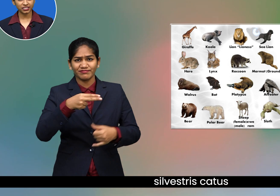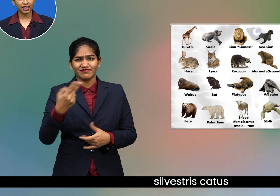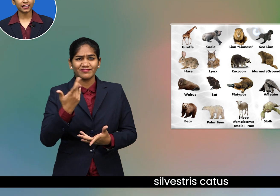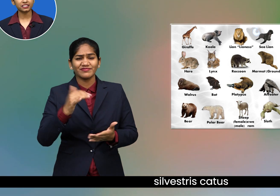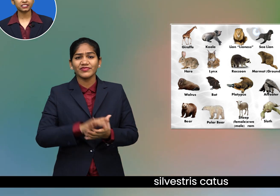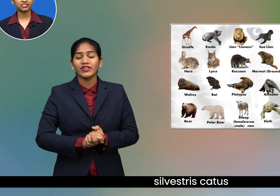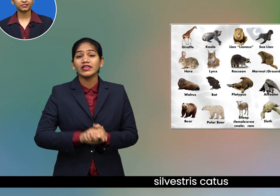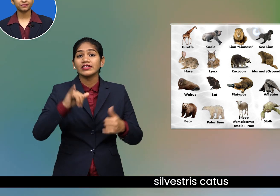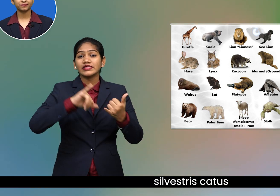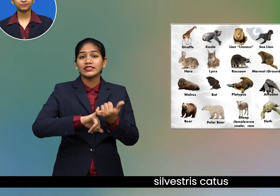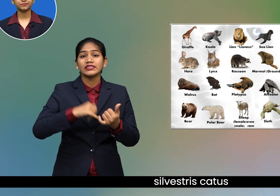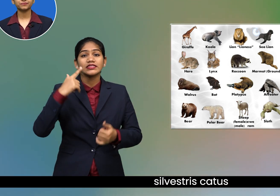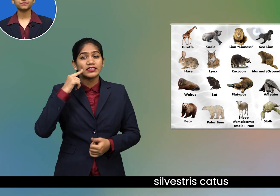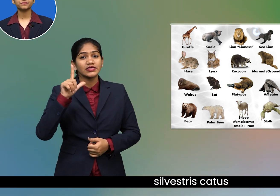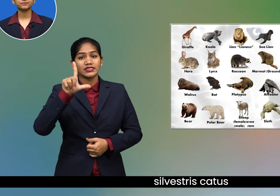Silvestris catus.